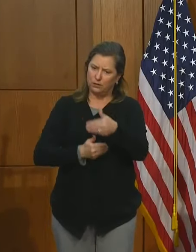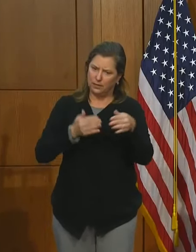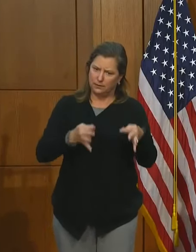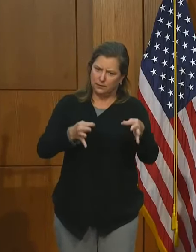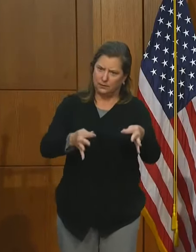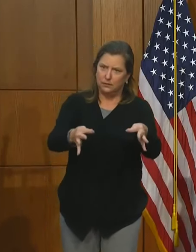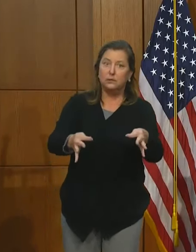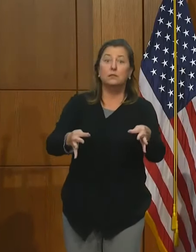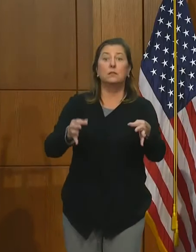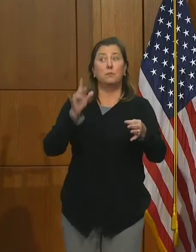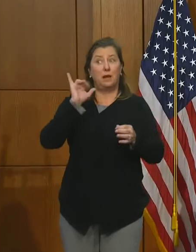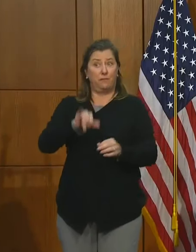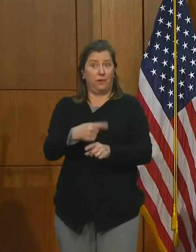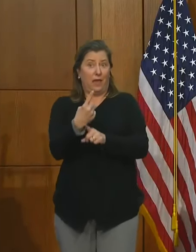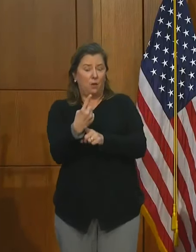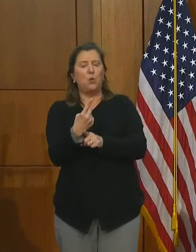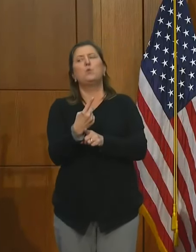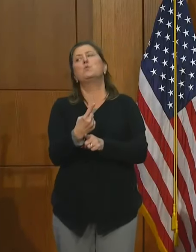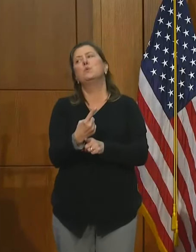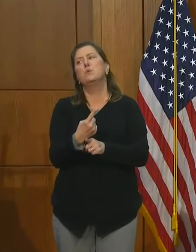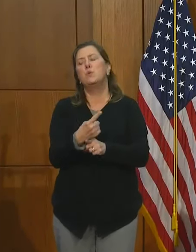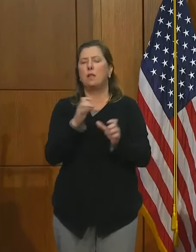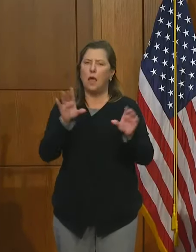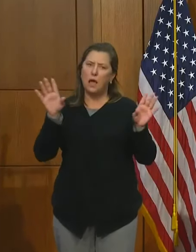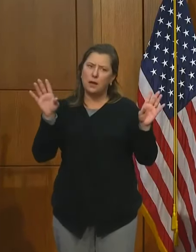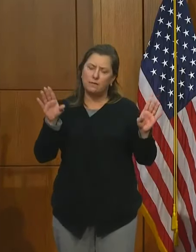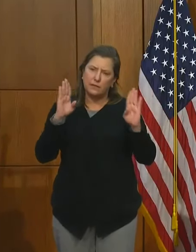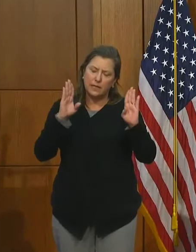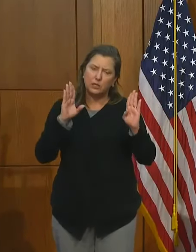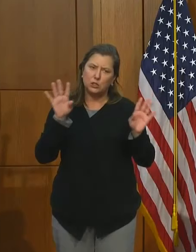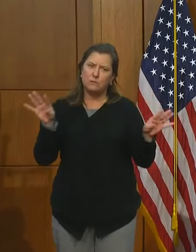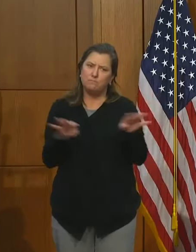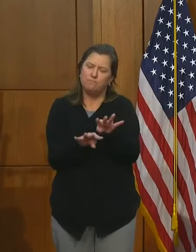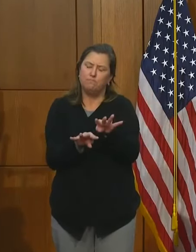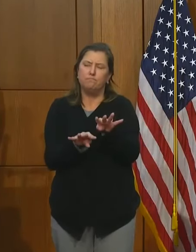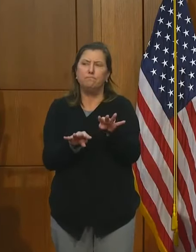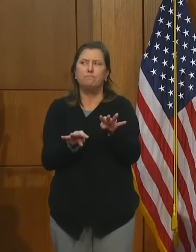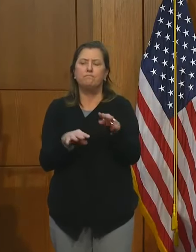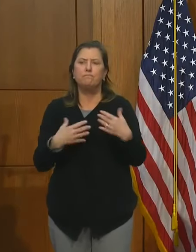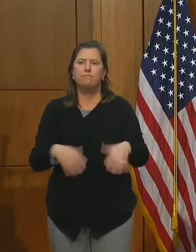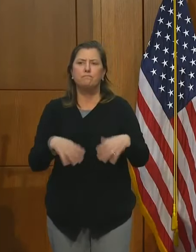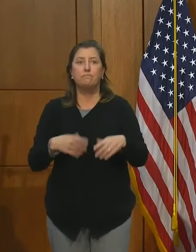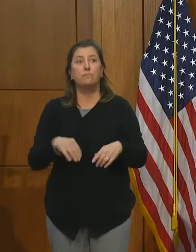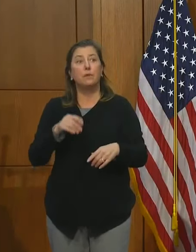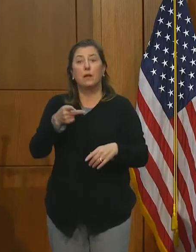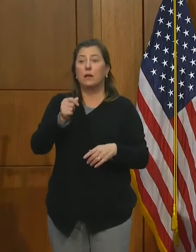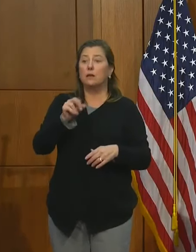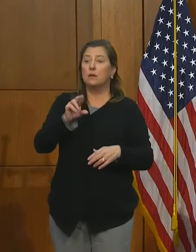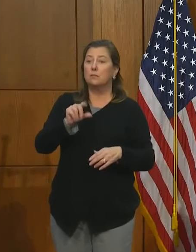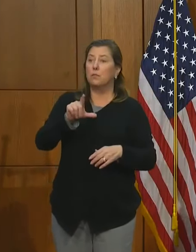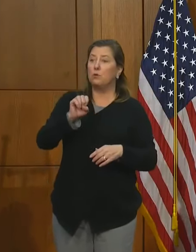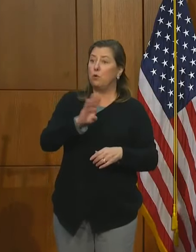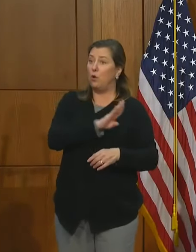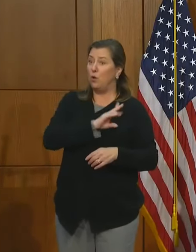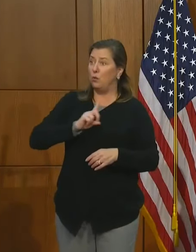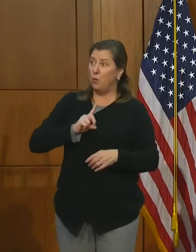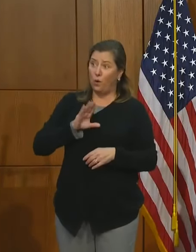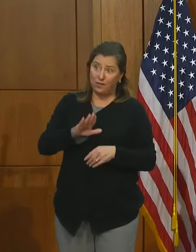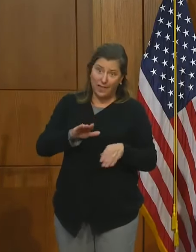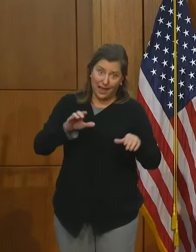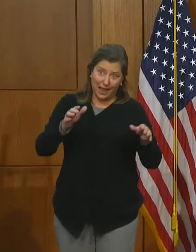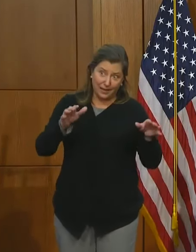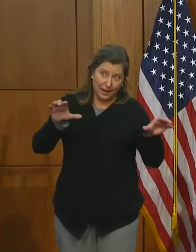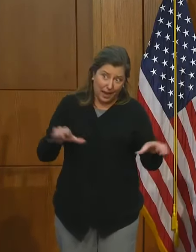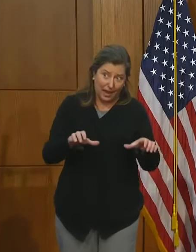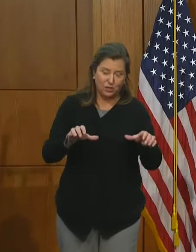that particular case brings a great deal of attention. And I think the extraordinary action by the parole board is limited to this